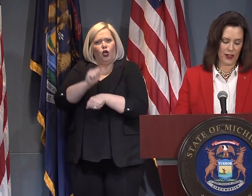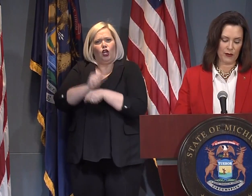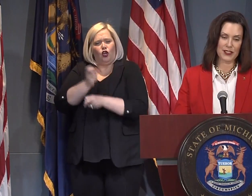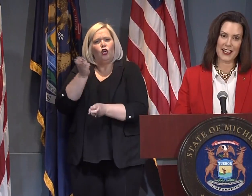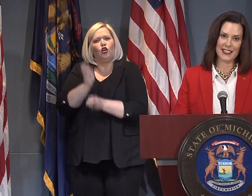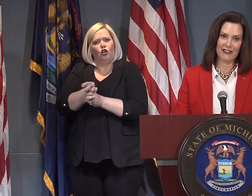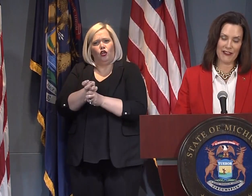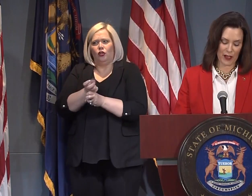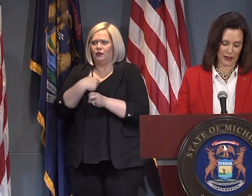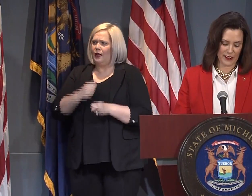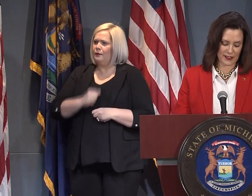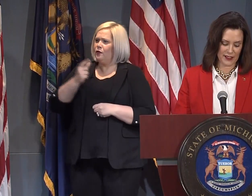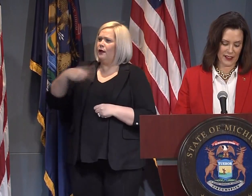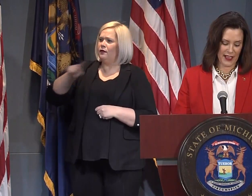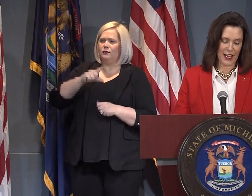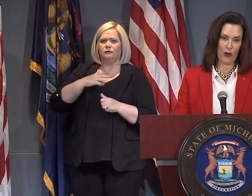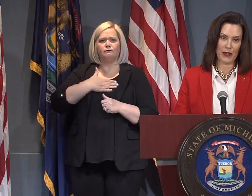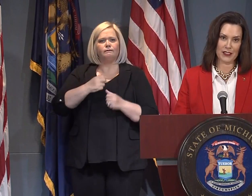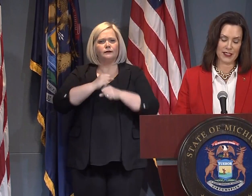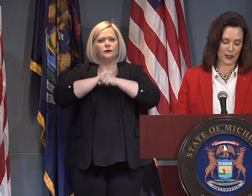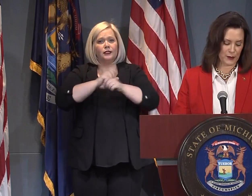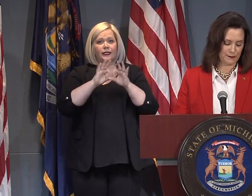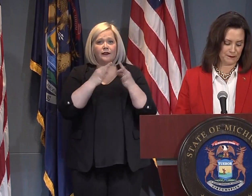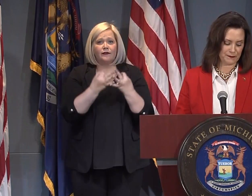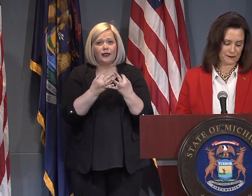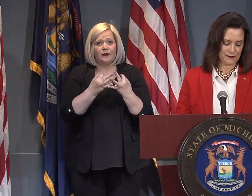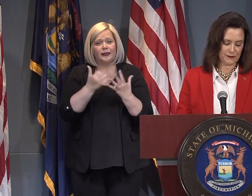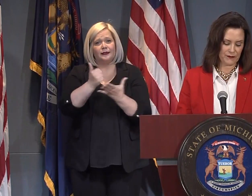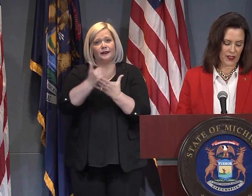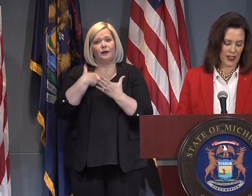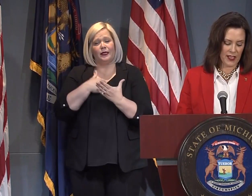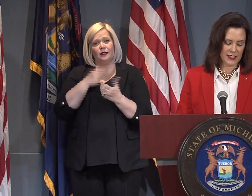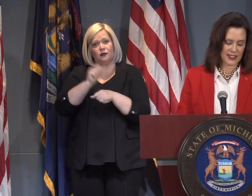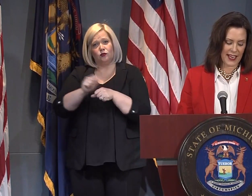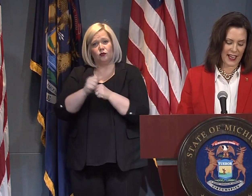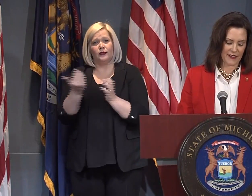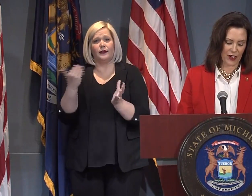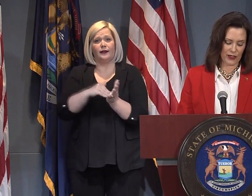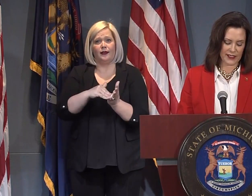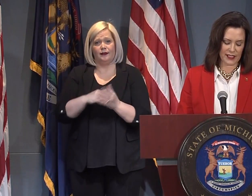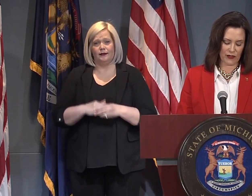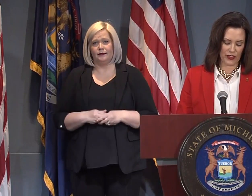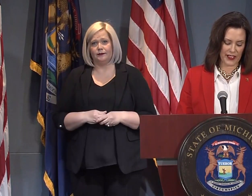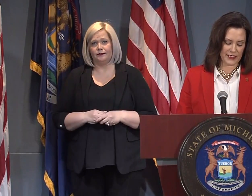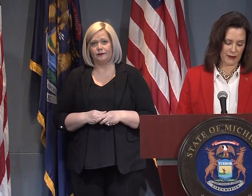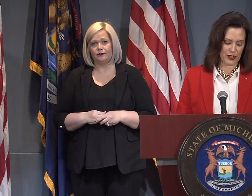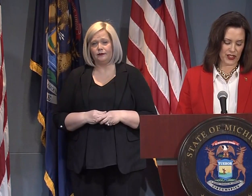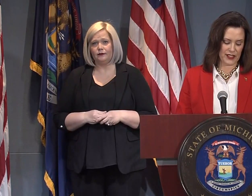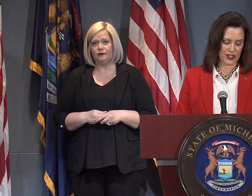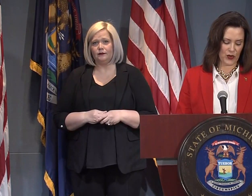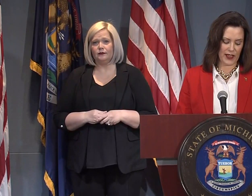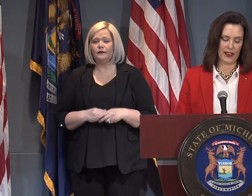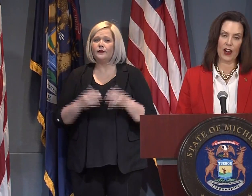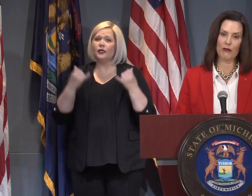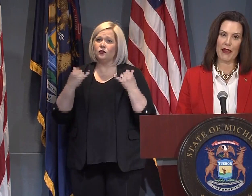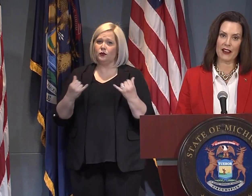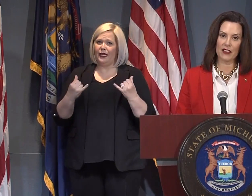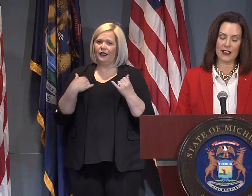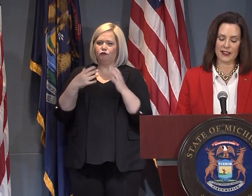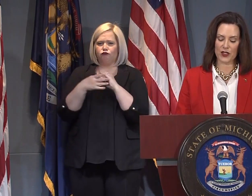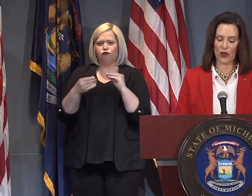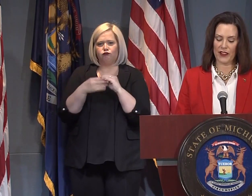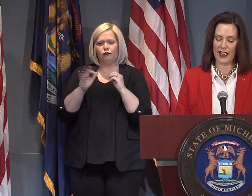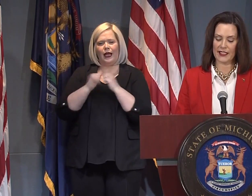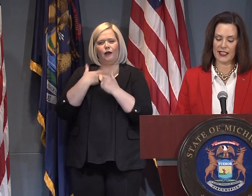corner, protecting families and helping us heal. Today, I've outlined several things that Michigan is doing in our